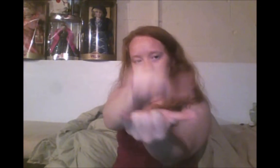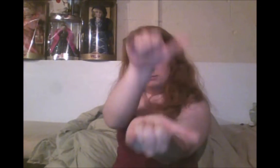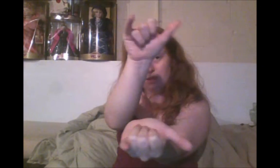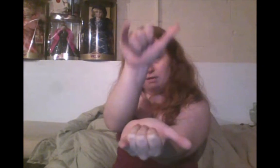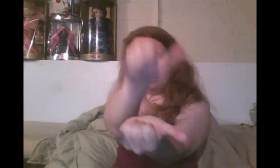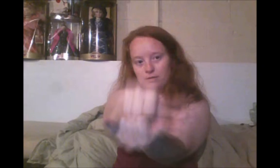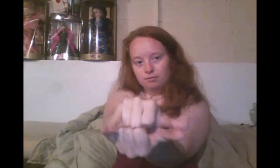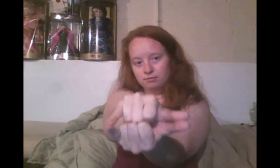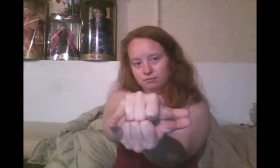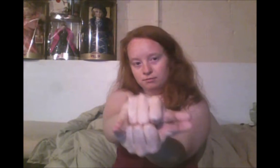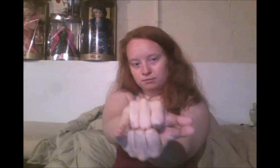Hippo.